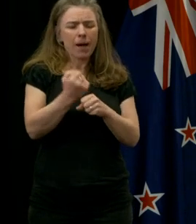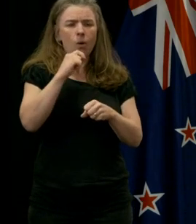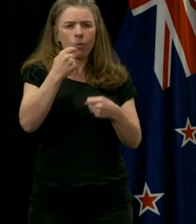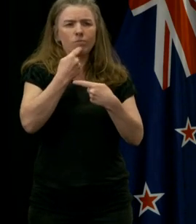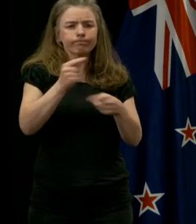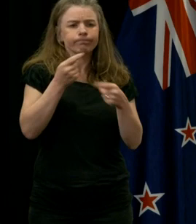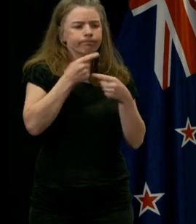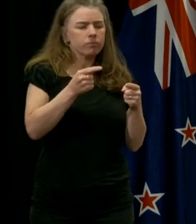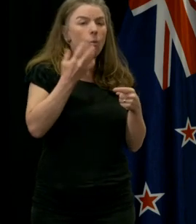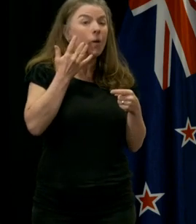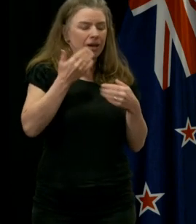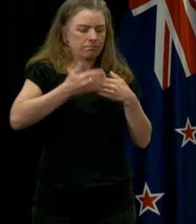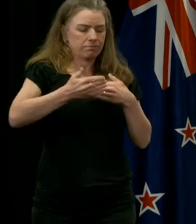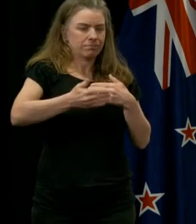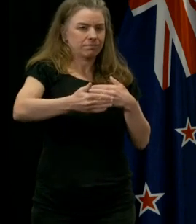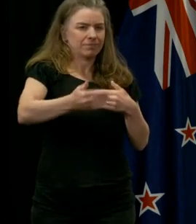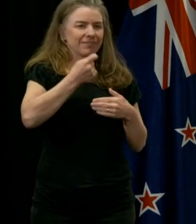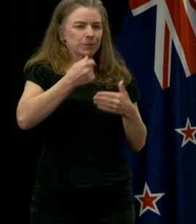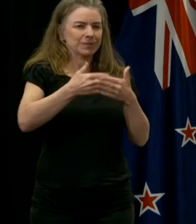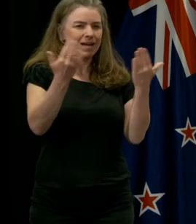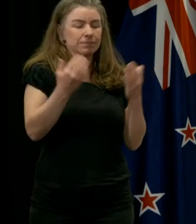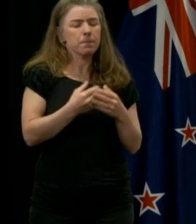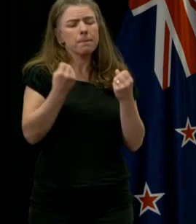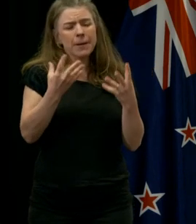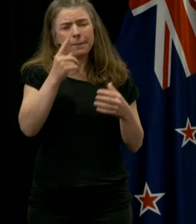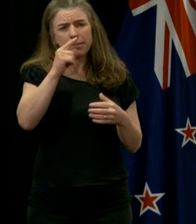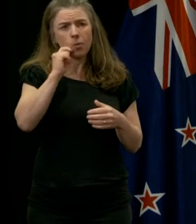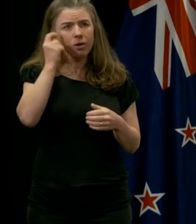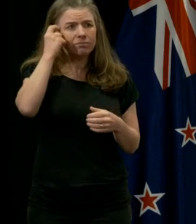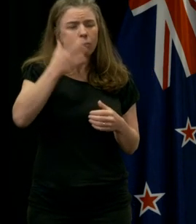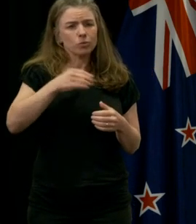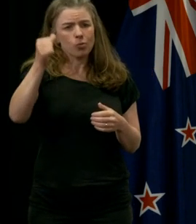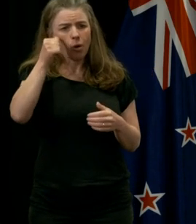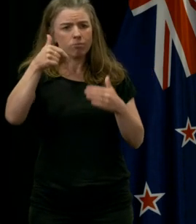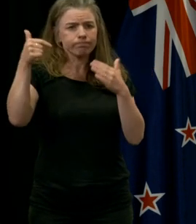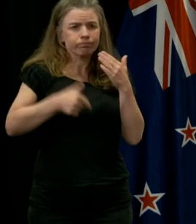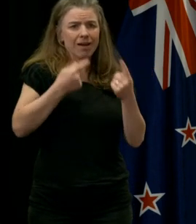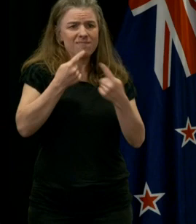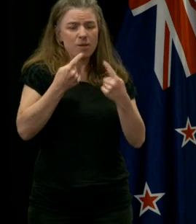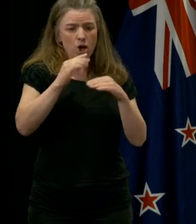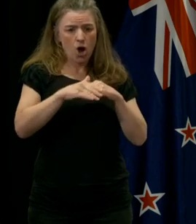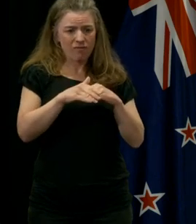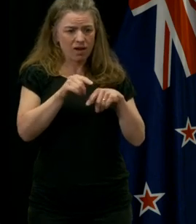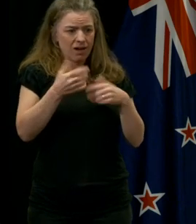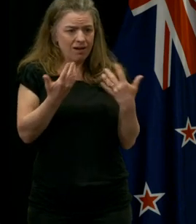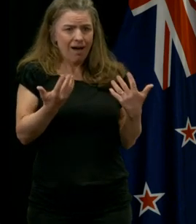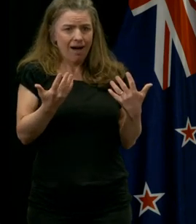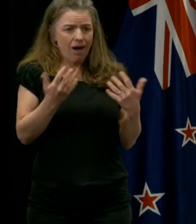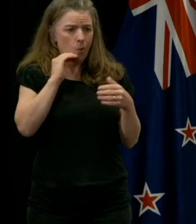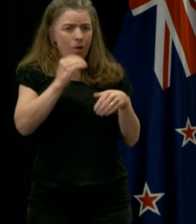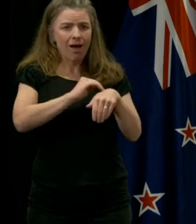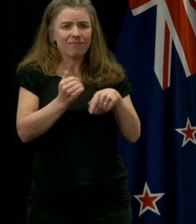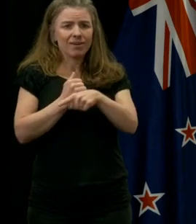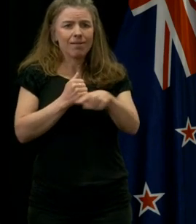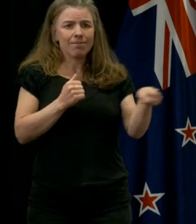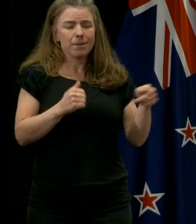public in the coming days. I know that people will be anxious to know the details about how this will affect them. We